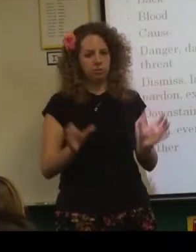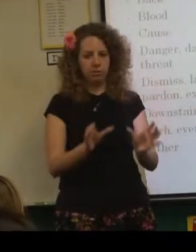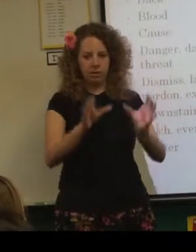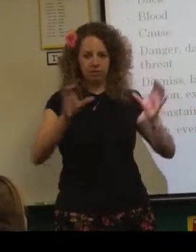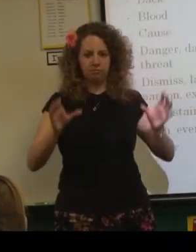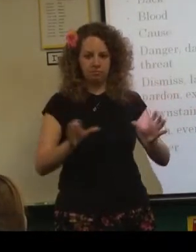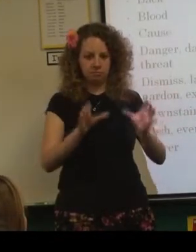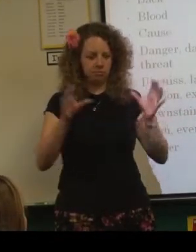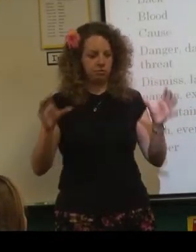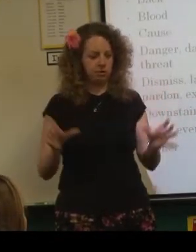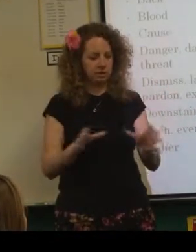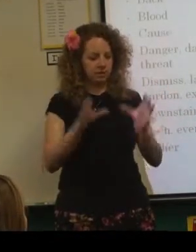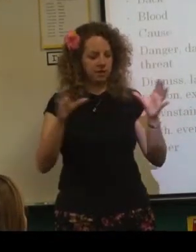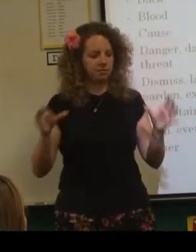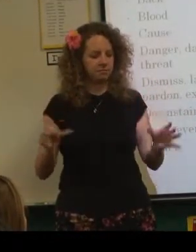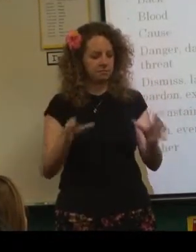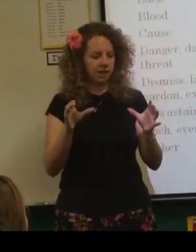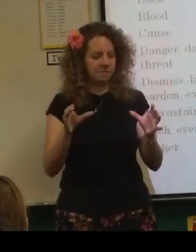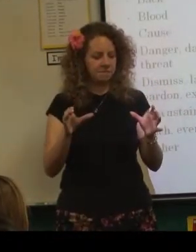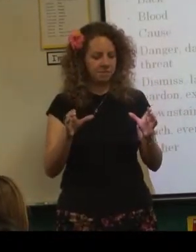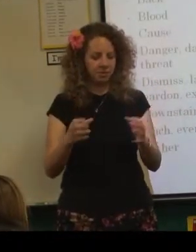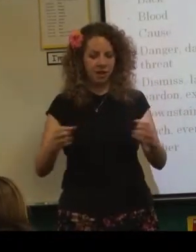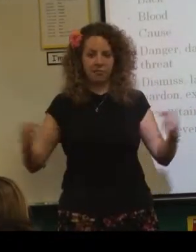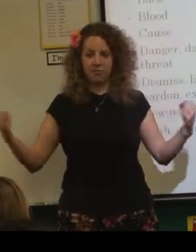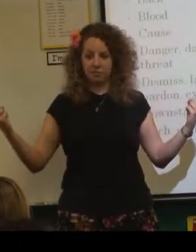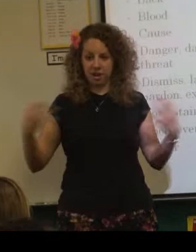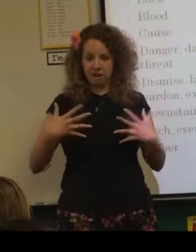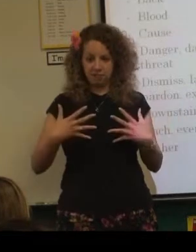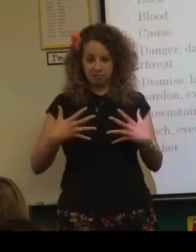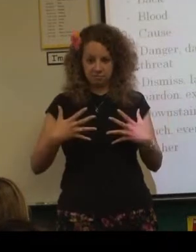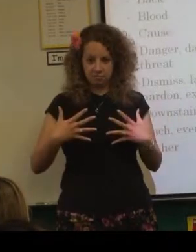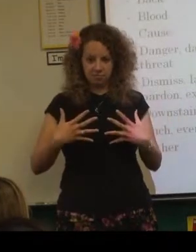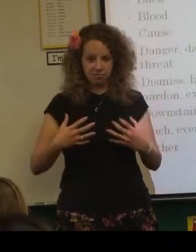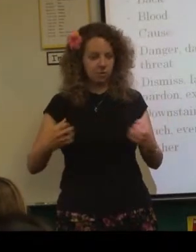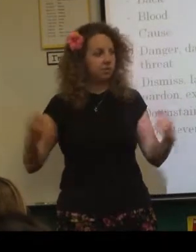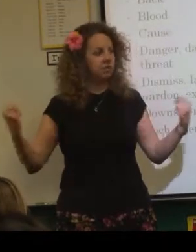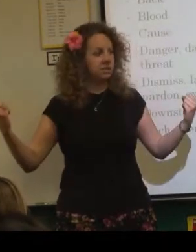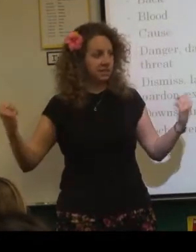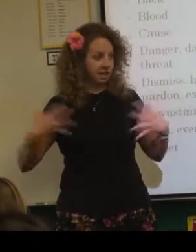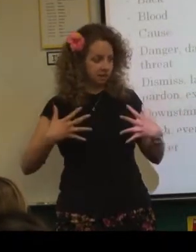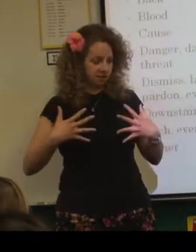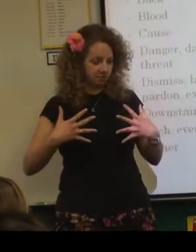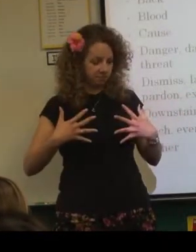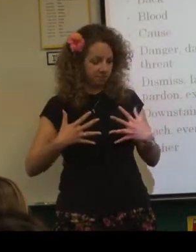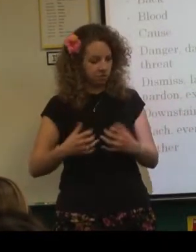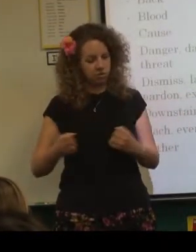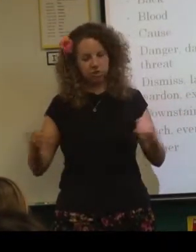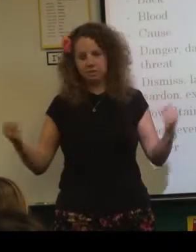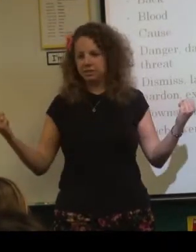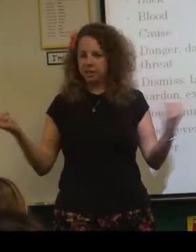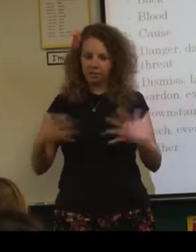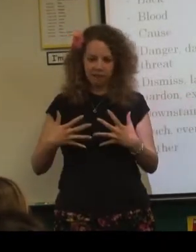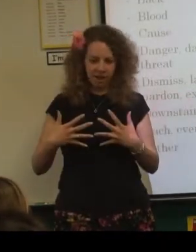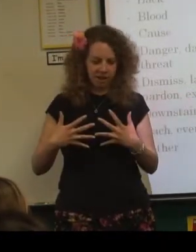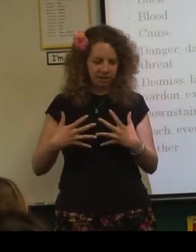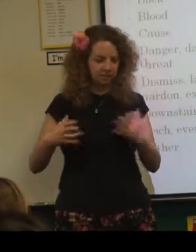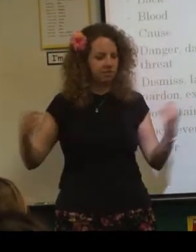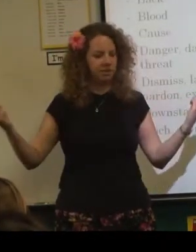doing. Okay, you have afraid, or scared, you could be terrified, any